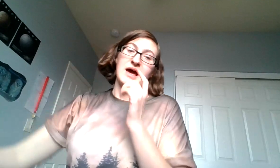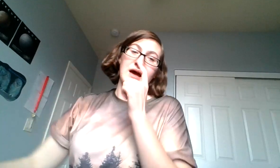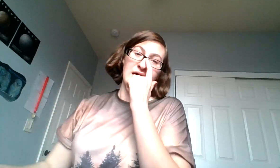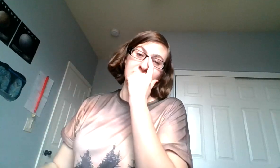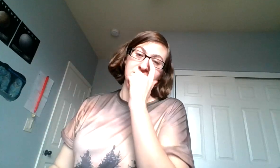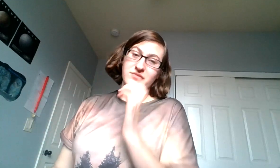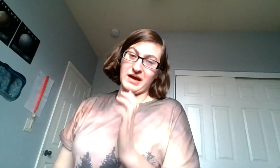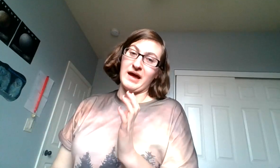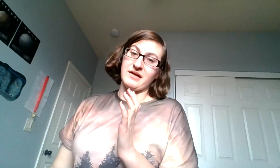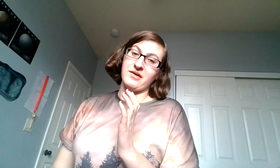as you can.